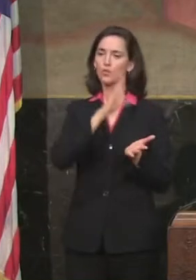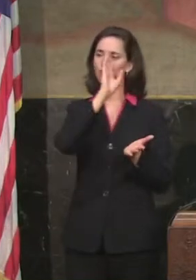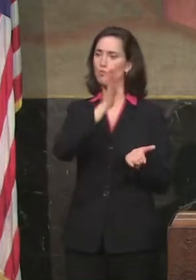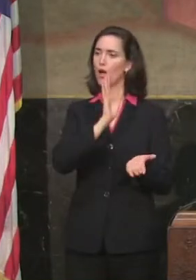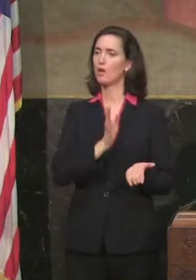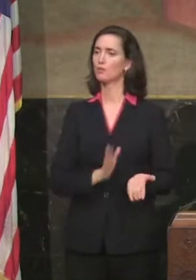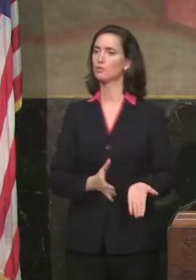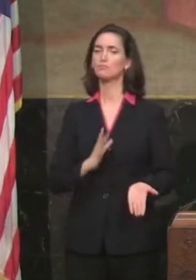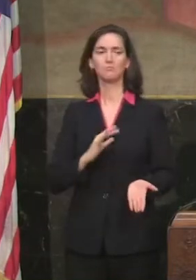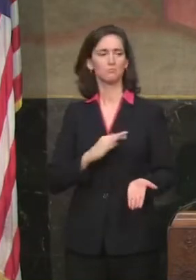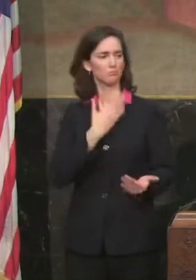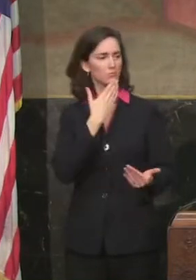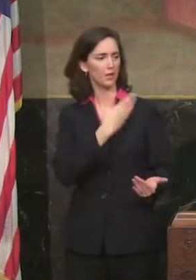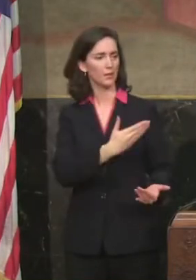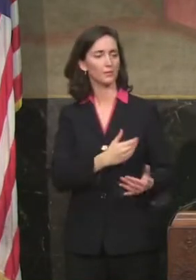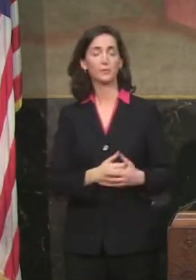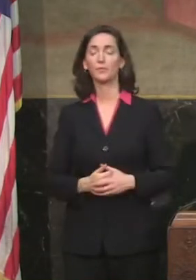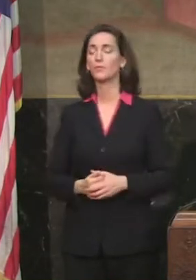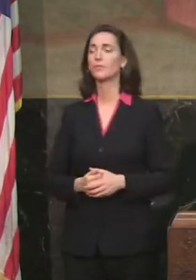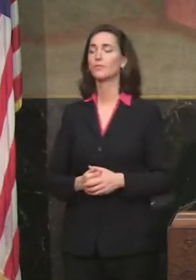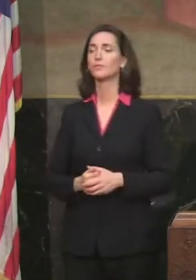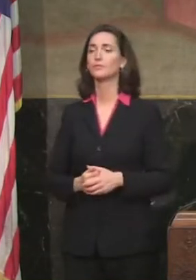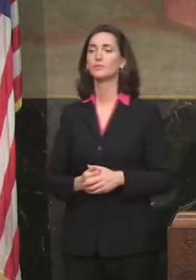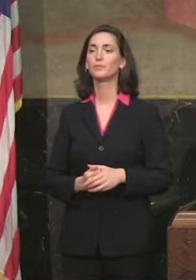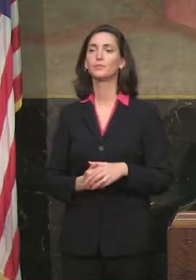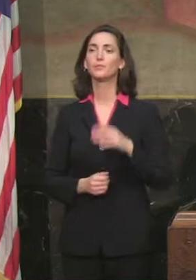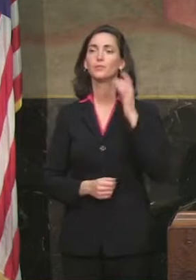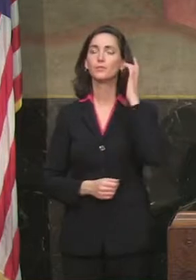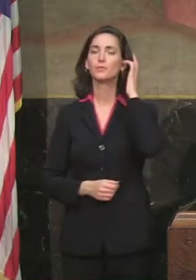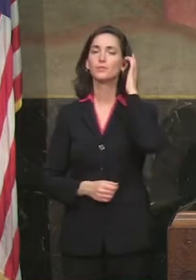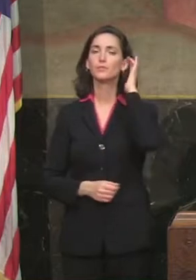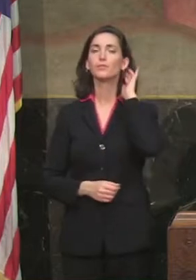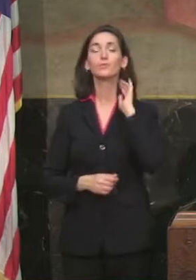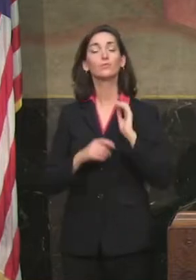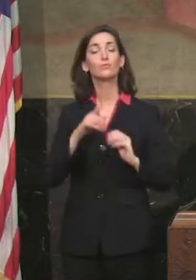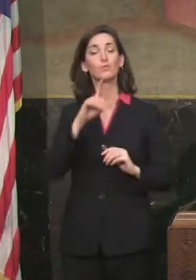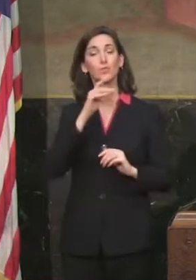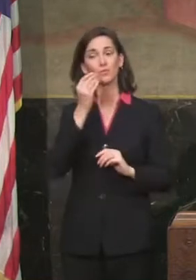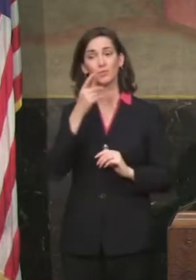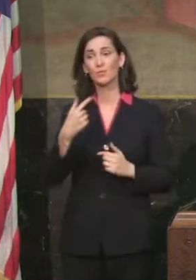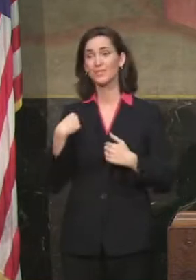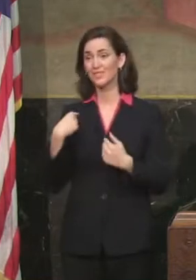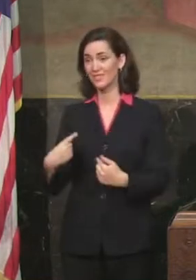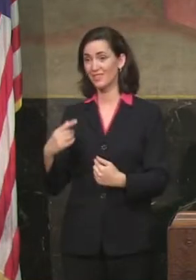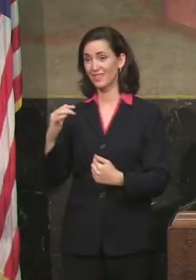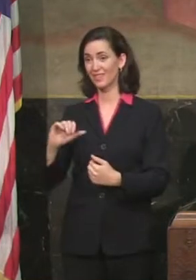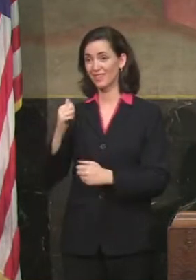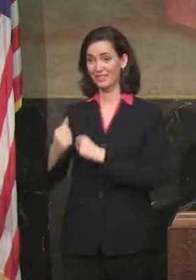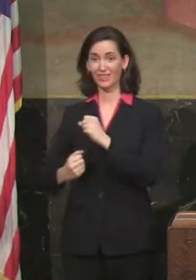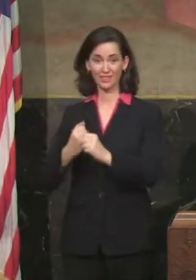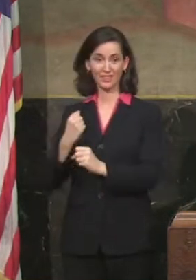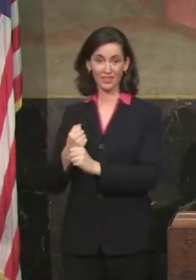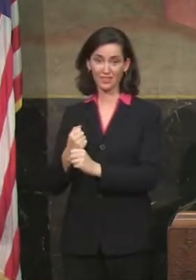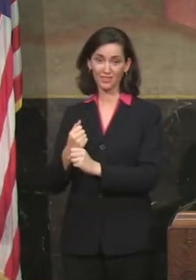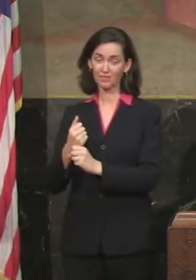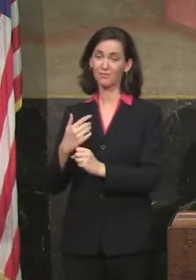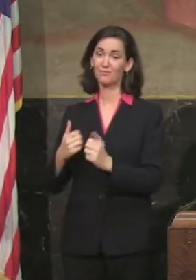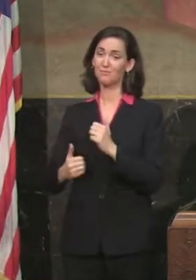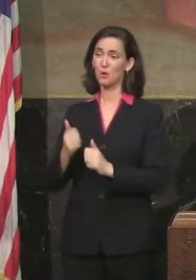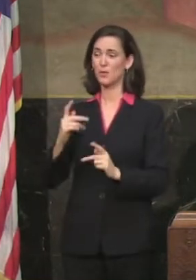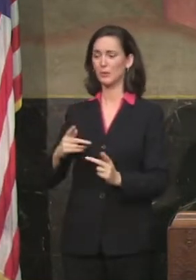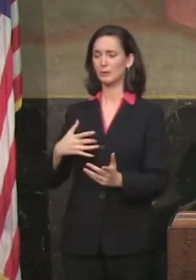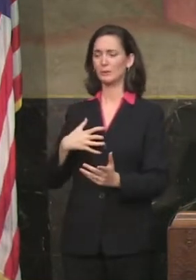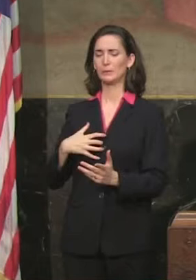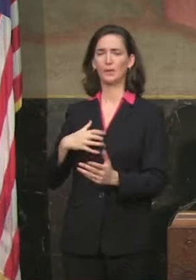You know, it really hasn't happened much in the last decade, but this is a budget the people of Louisiana can be proud of. It's